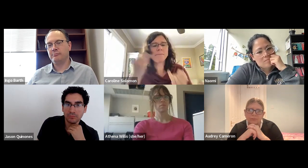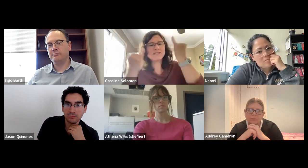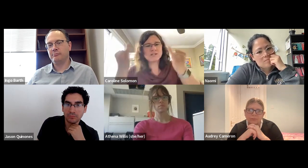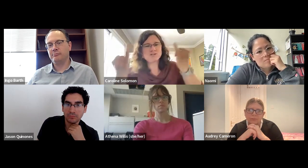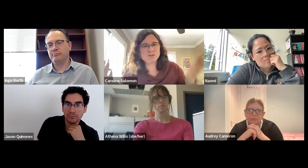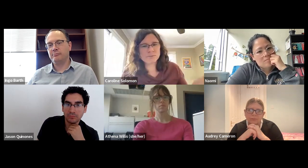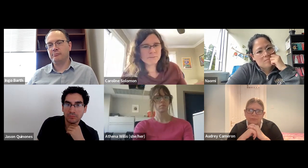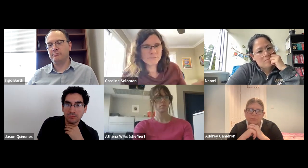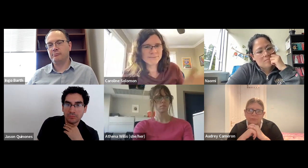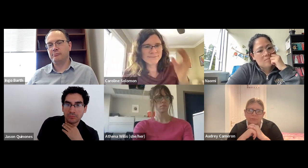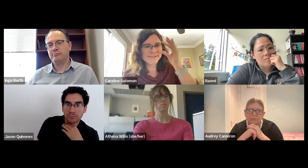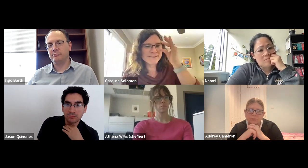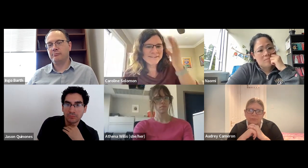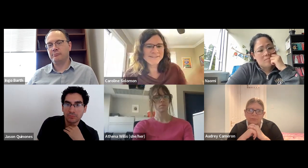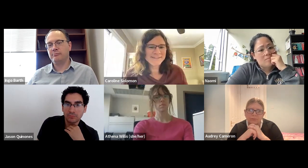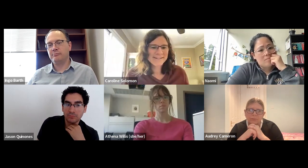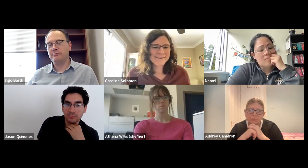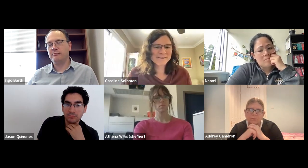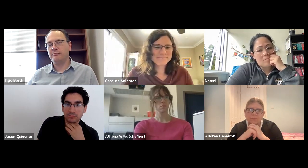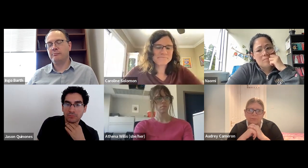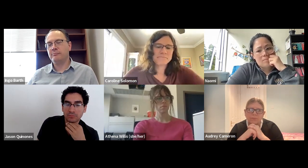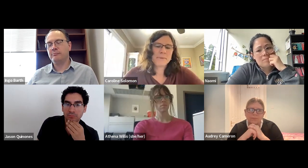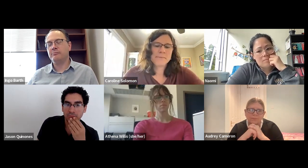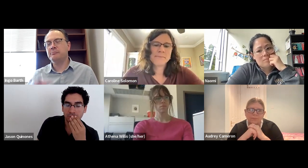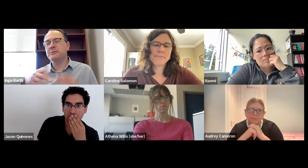a conversation about that, or am I imagining this?